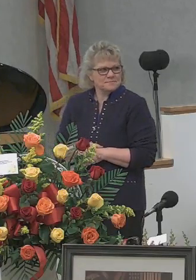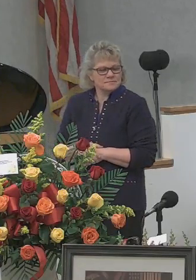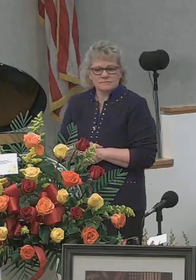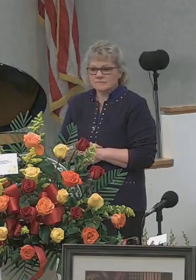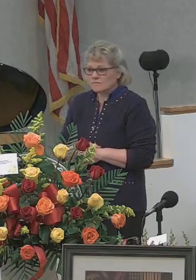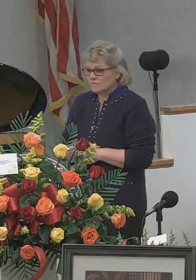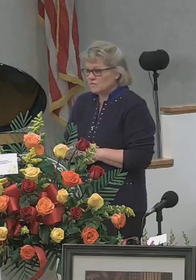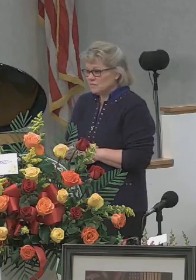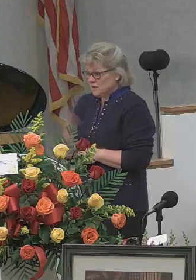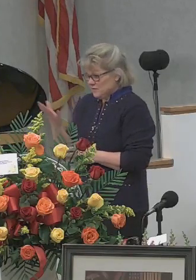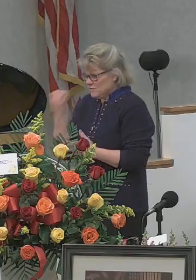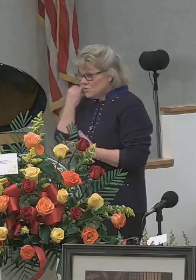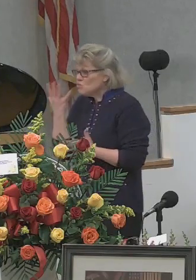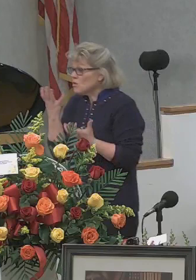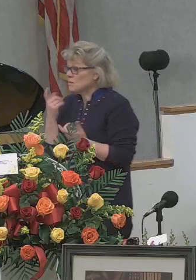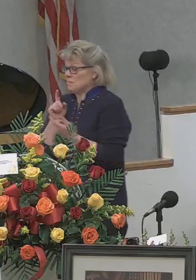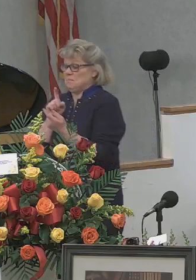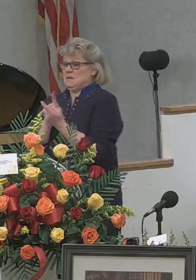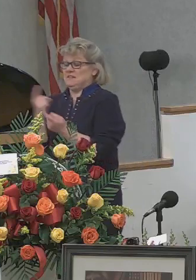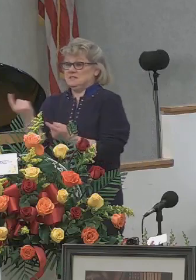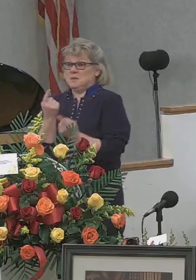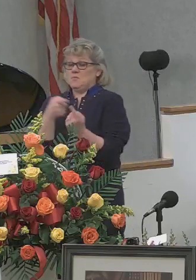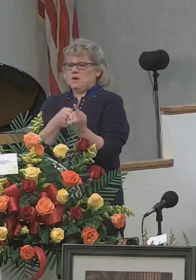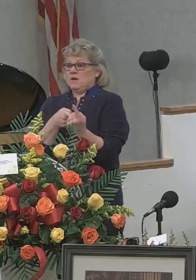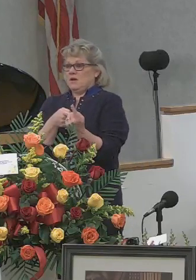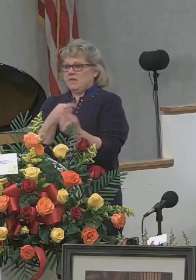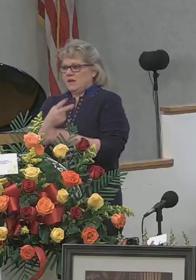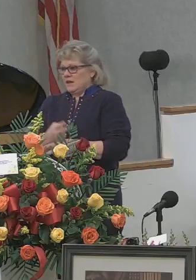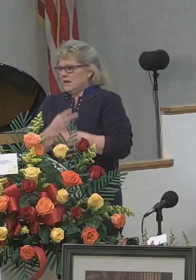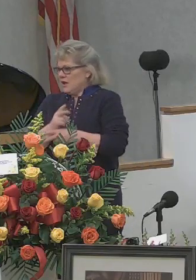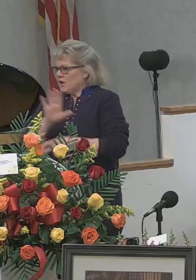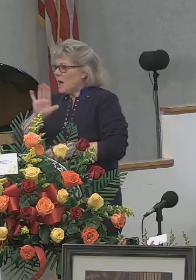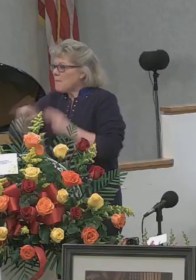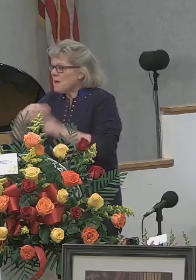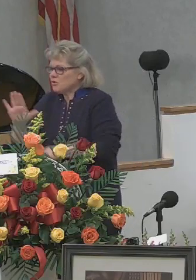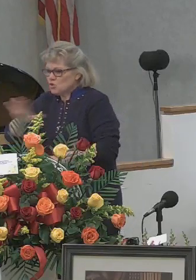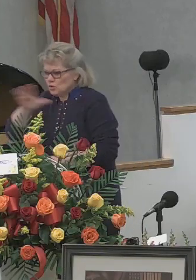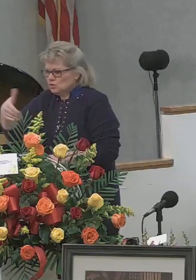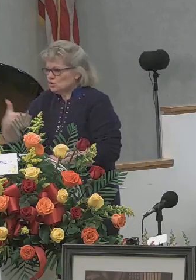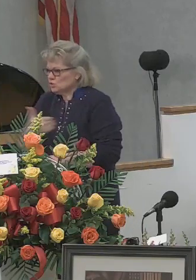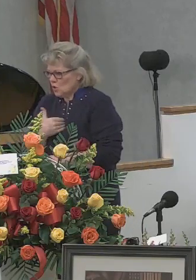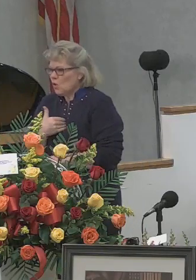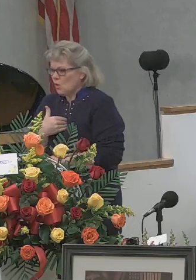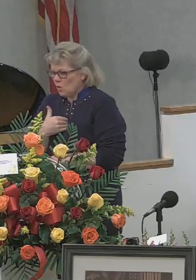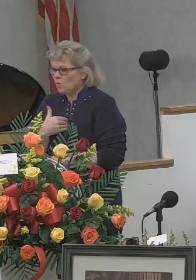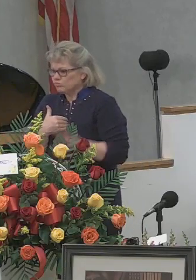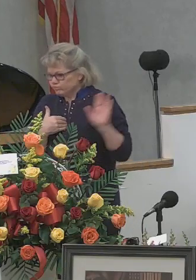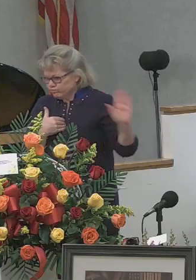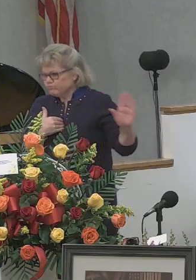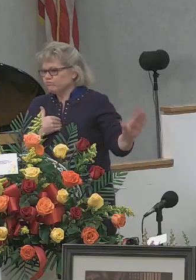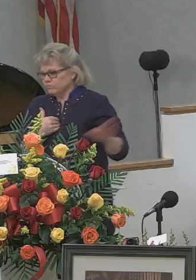If you ever wanted to meet a man that cared about your soul, right there.